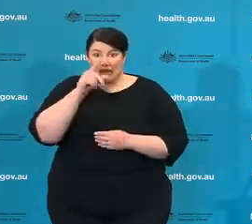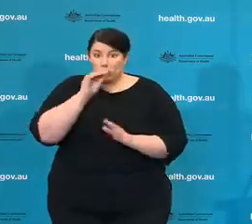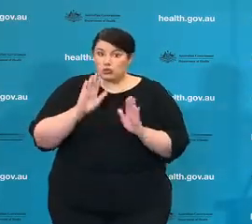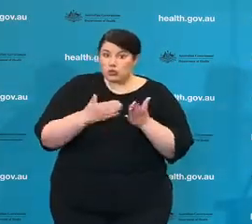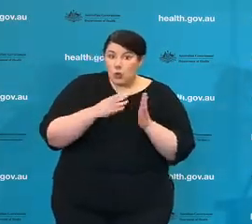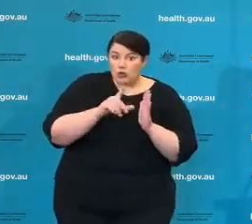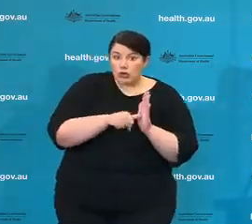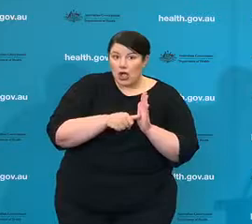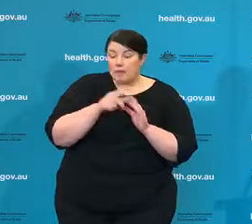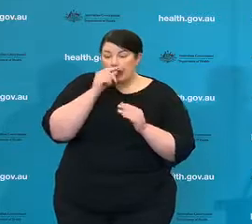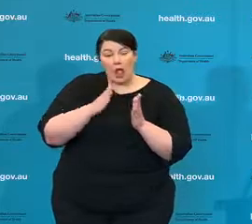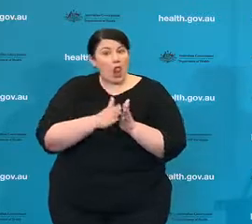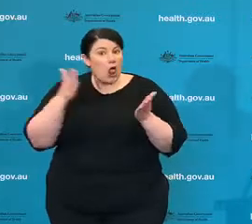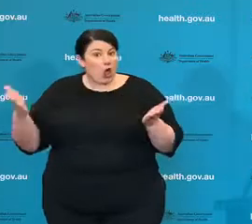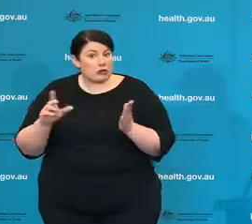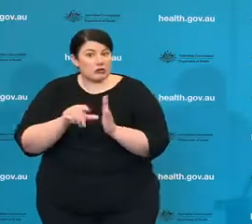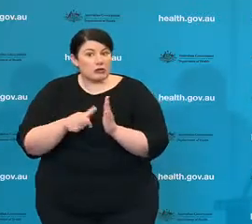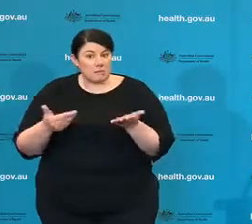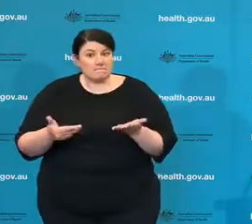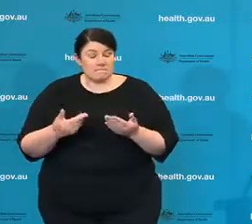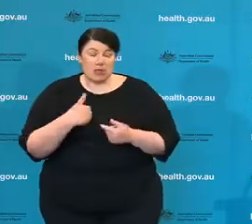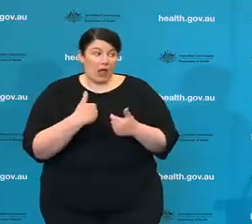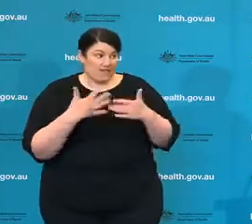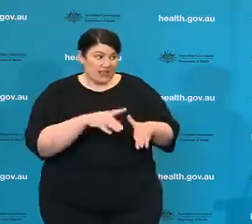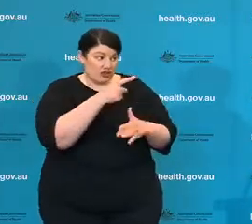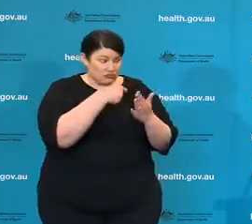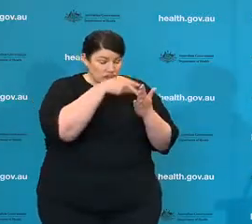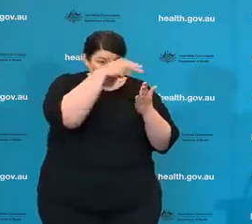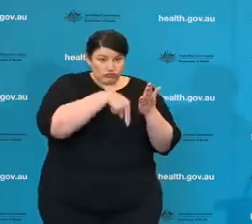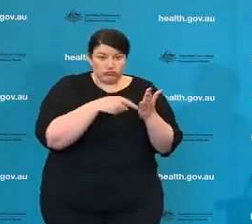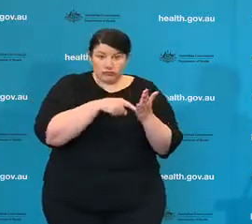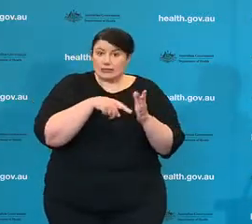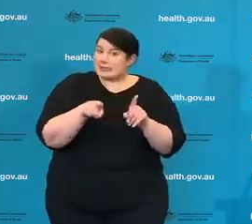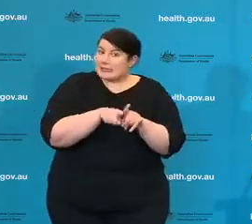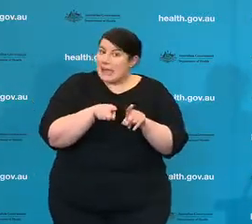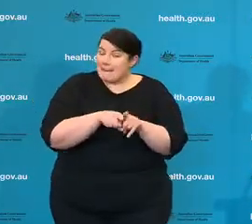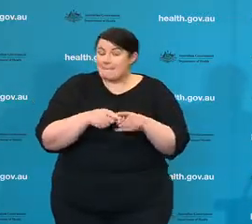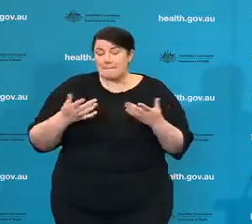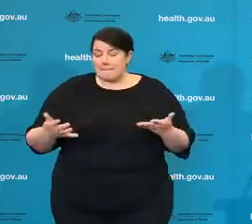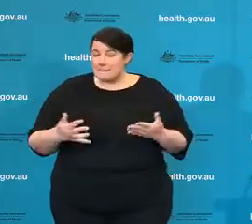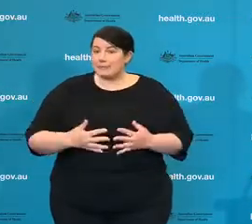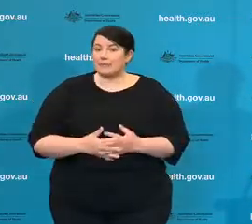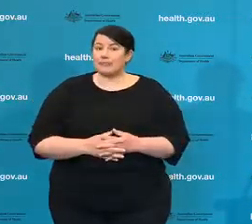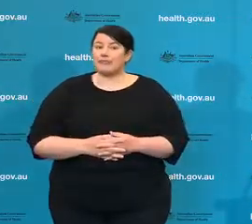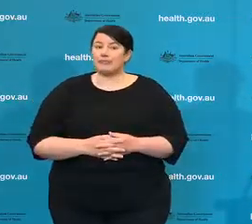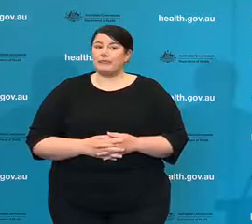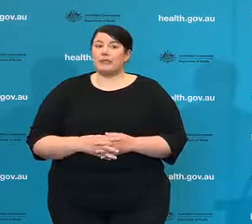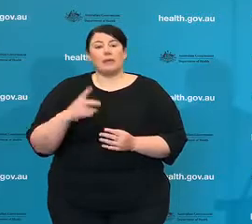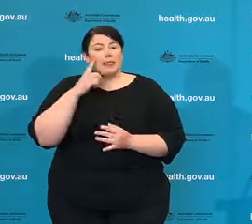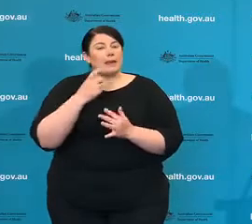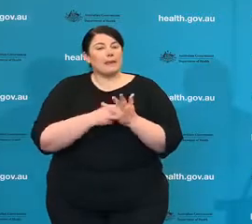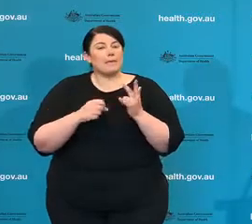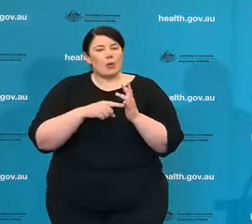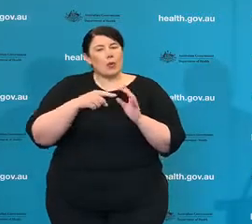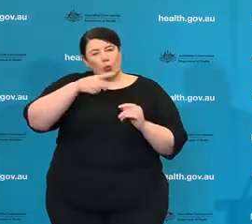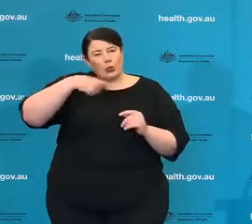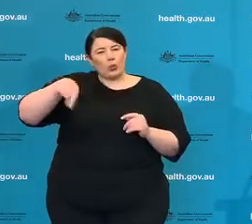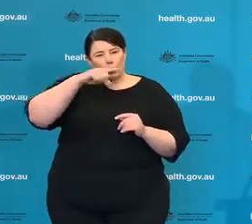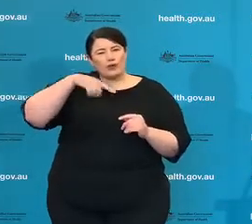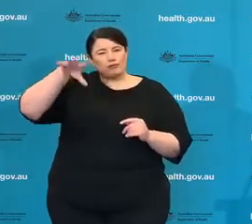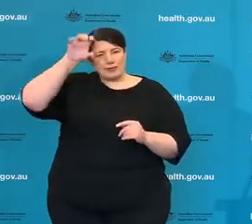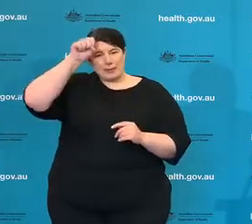I too have seen those reports from the New York Times. I think one of the most important things is to remember that